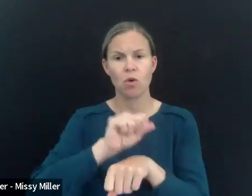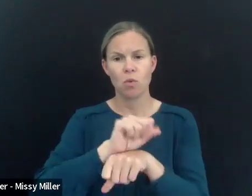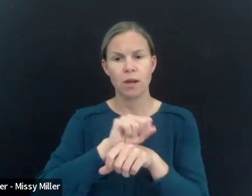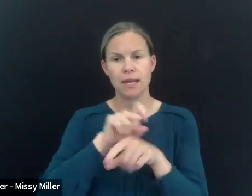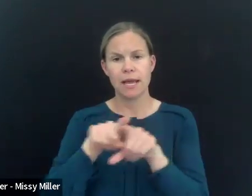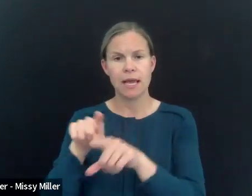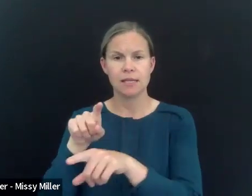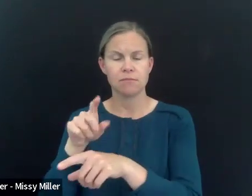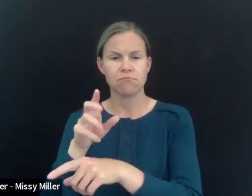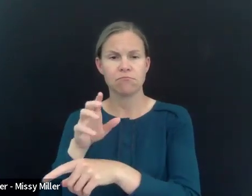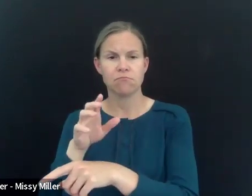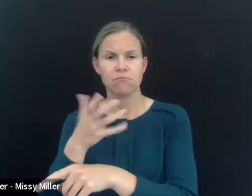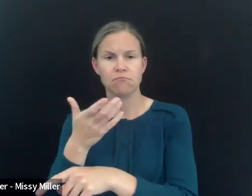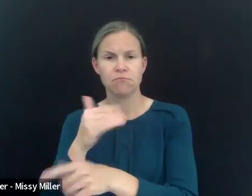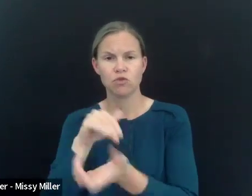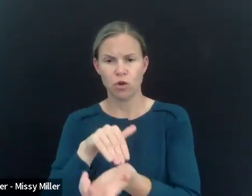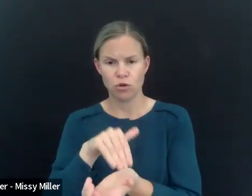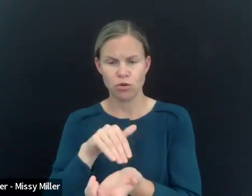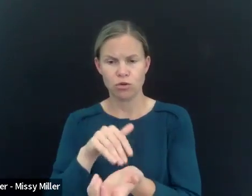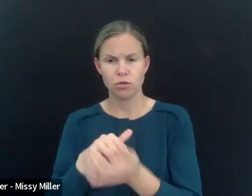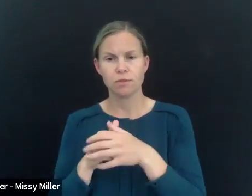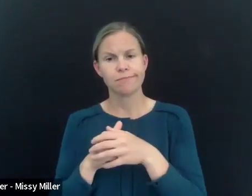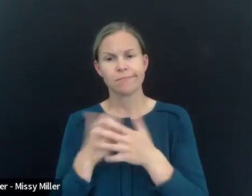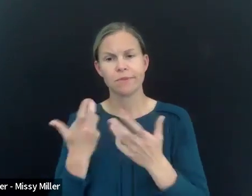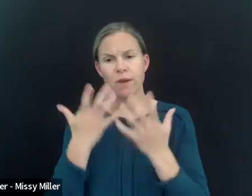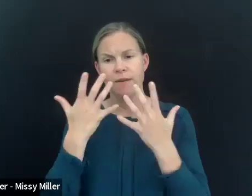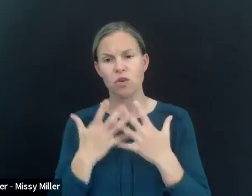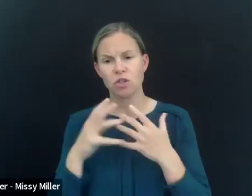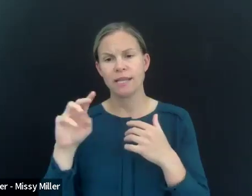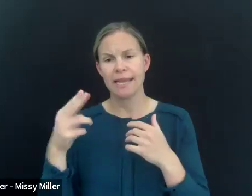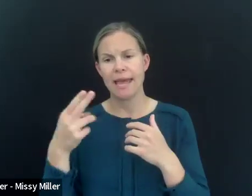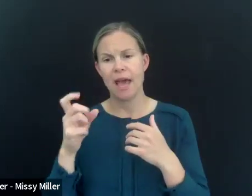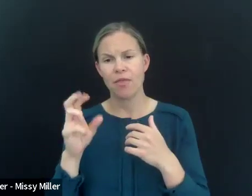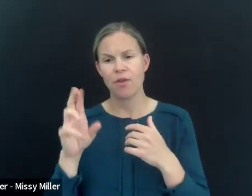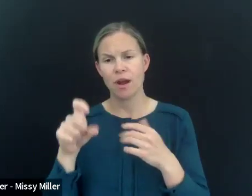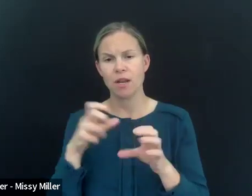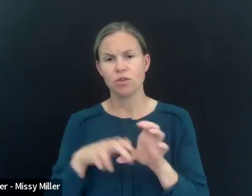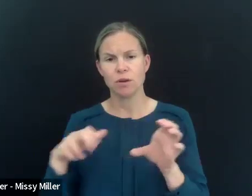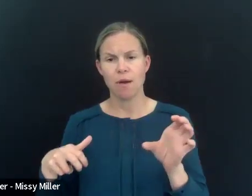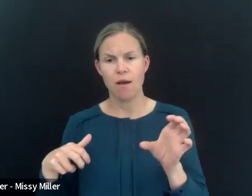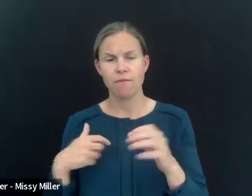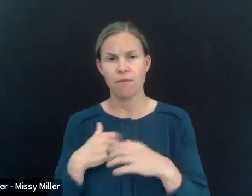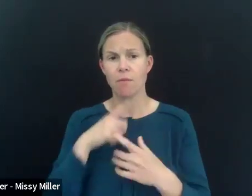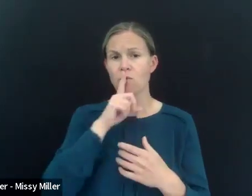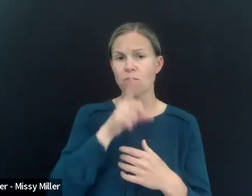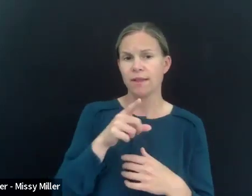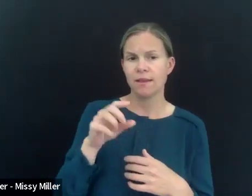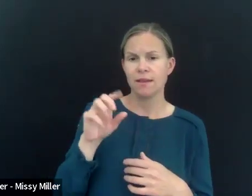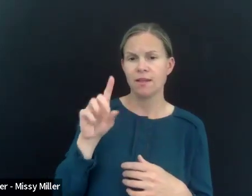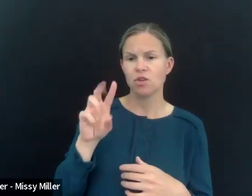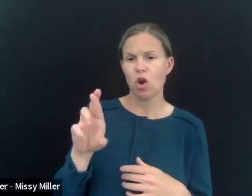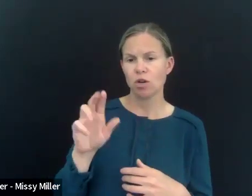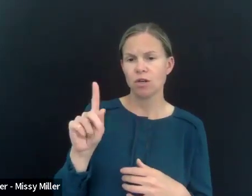off. We did have a fabulous question in the chat, just an update about the lawsuit that Dr. Skanes and others